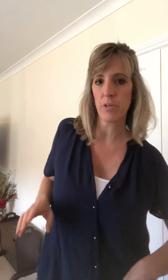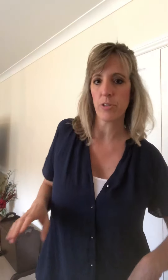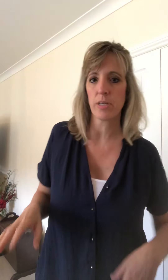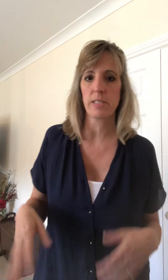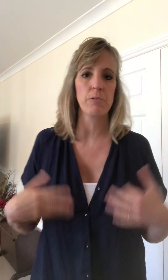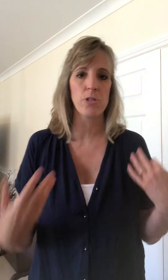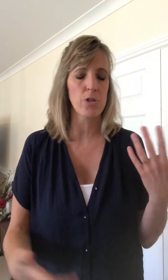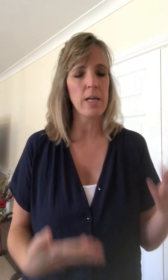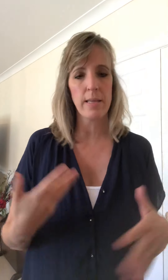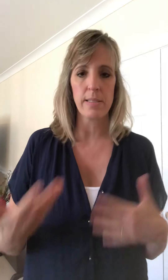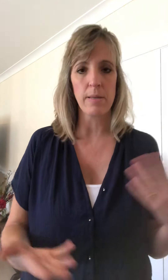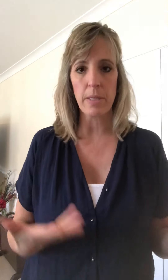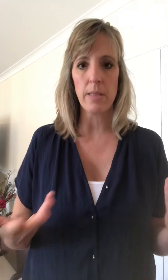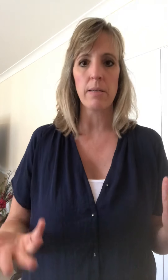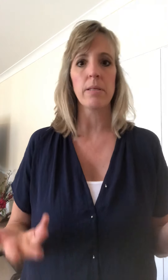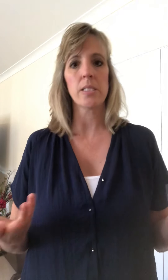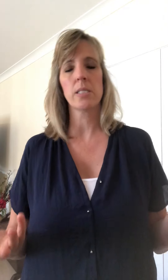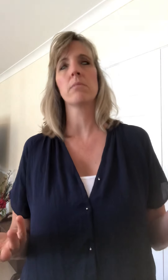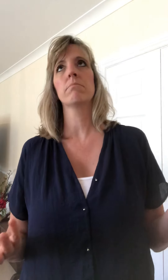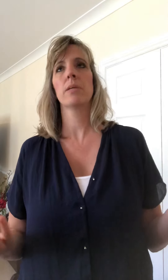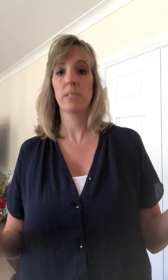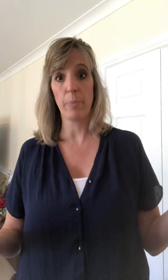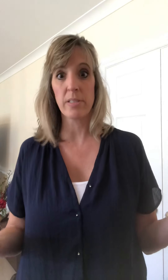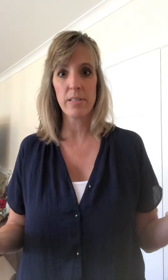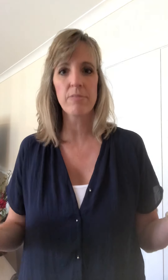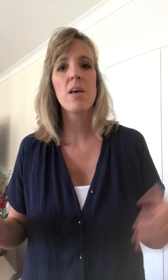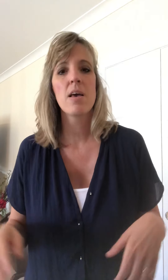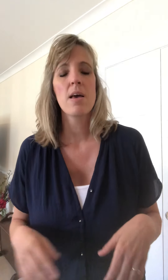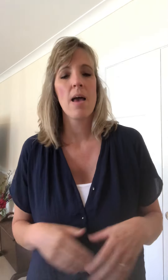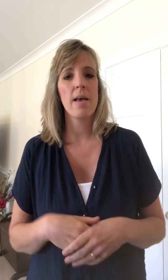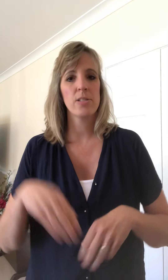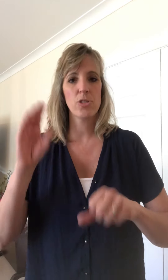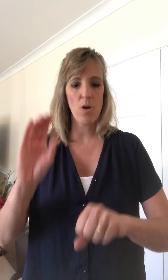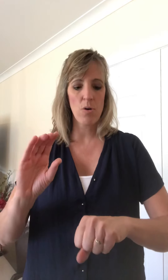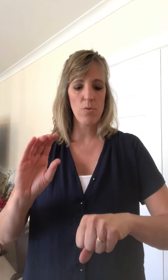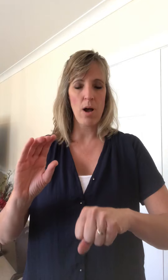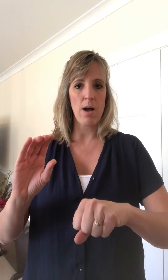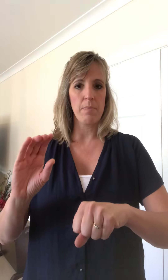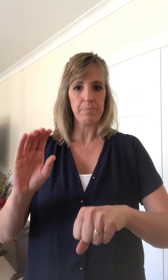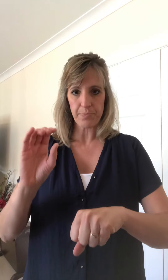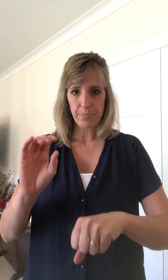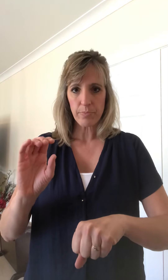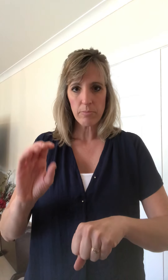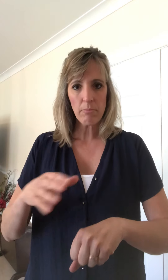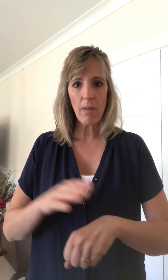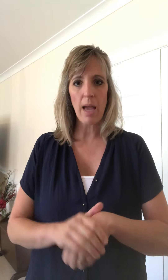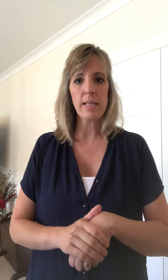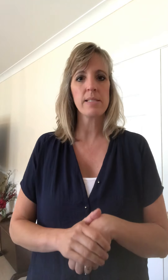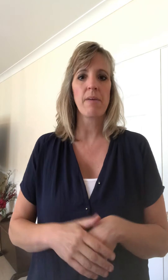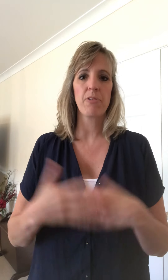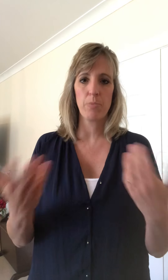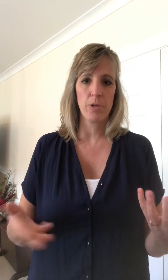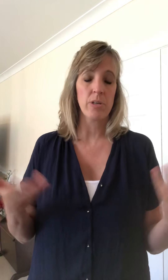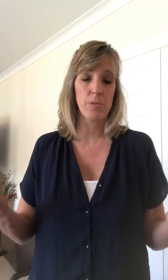computer, because I was just trying to think of something that is expensive. And so I did the sign for computer because we